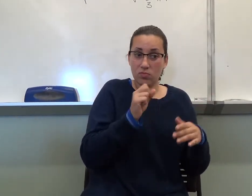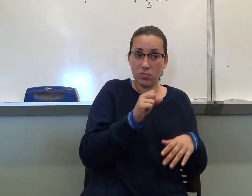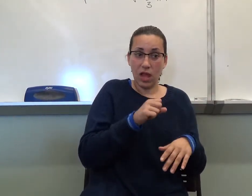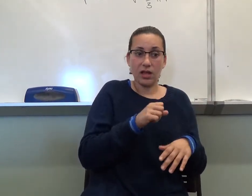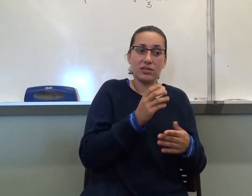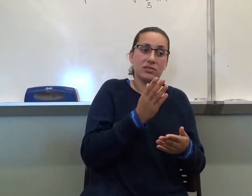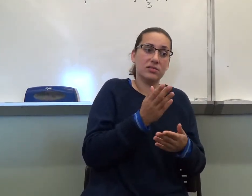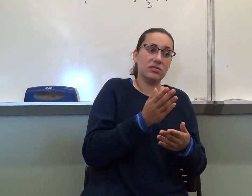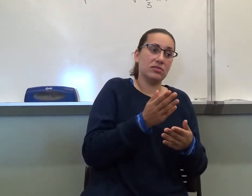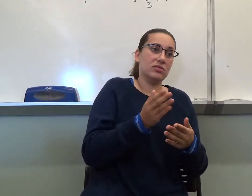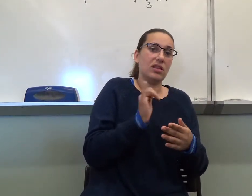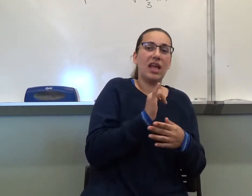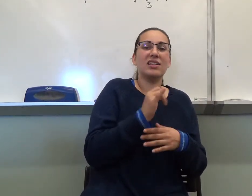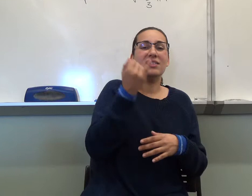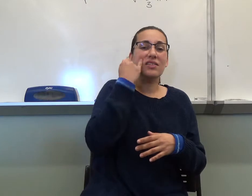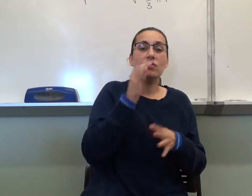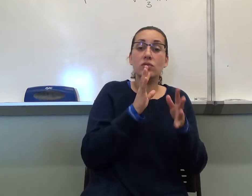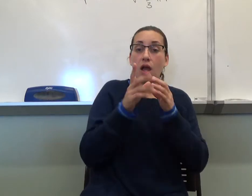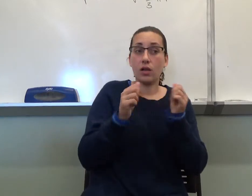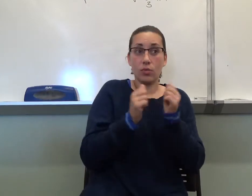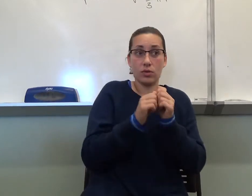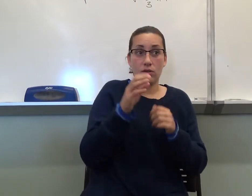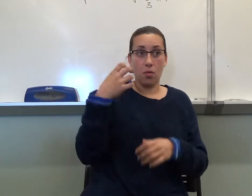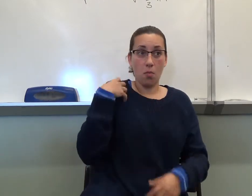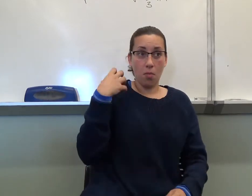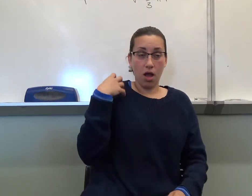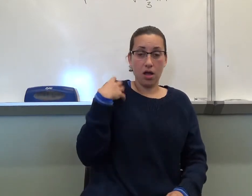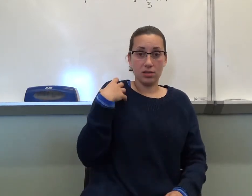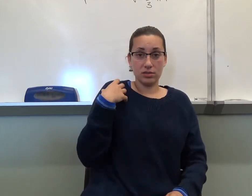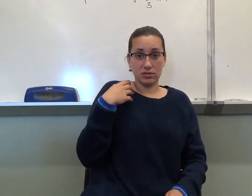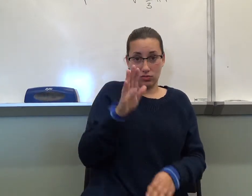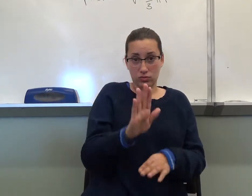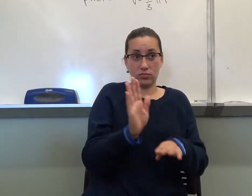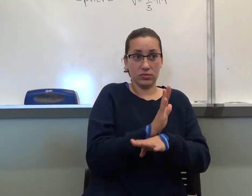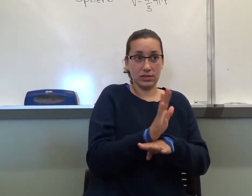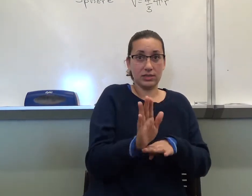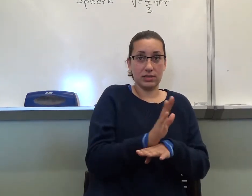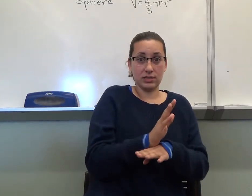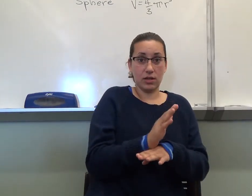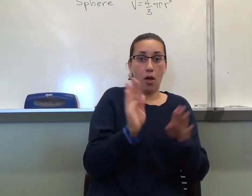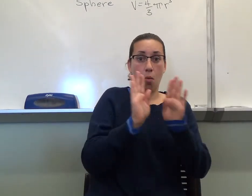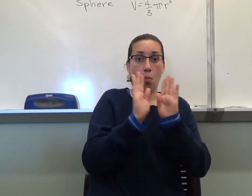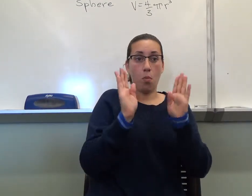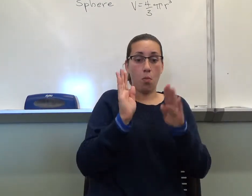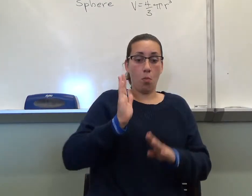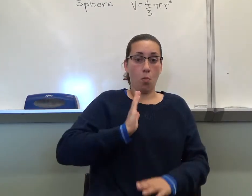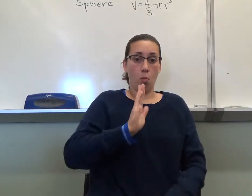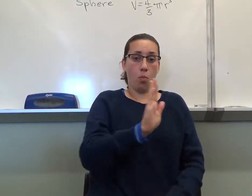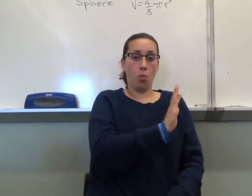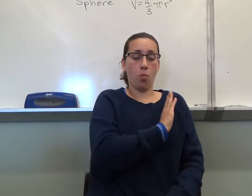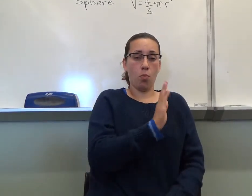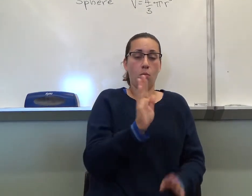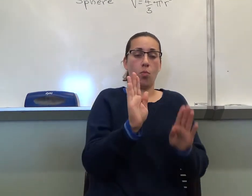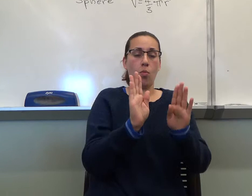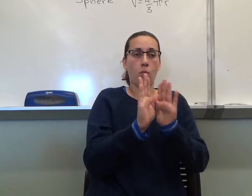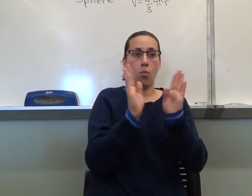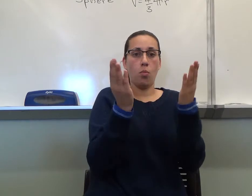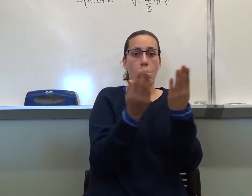to, let's say, talking to the bosses of the corporation at a board meeting, and you want to present that same data, you better not put a table in